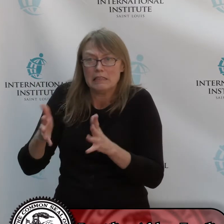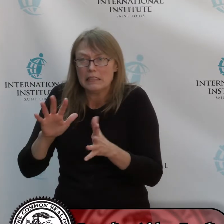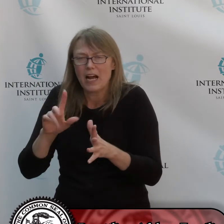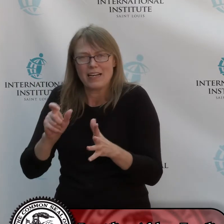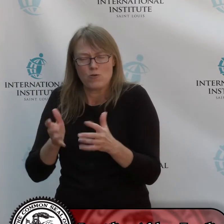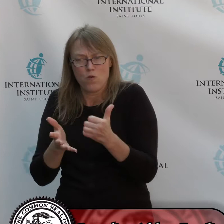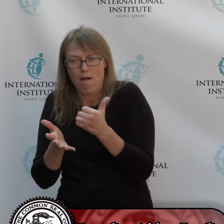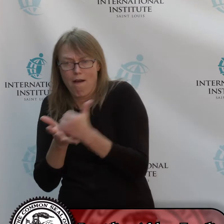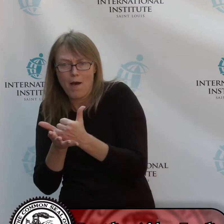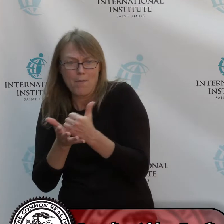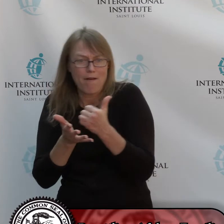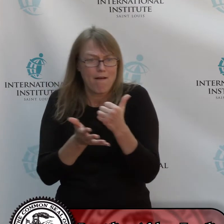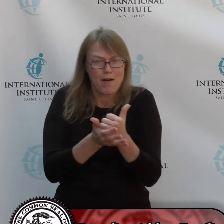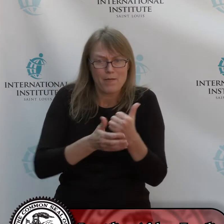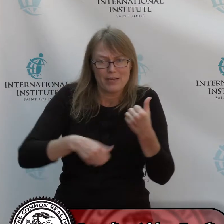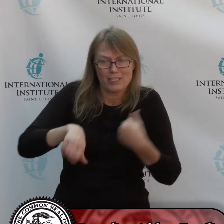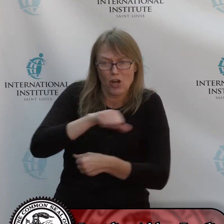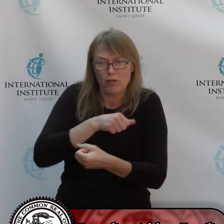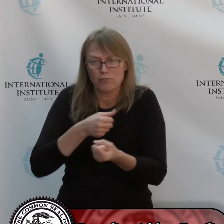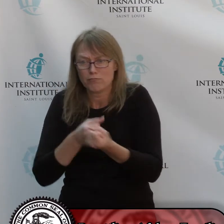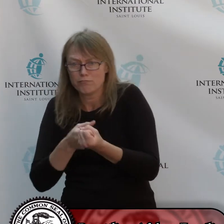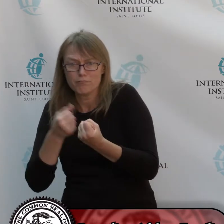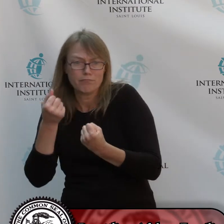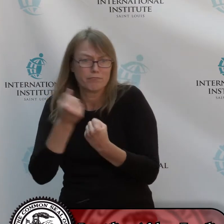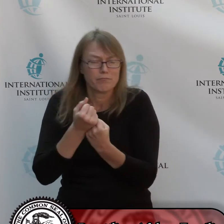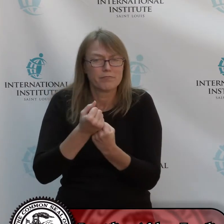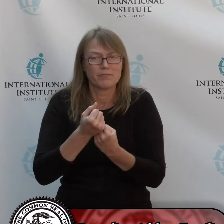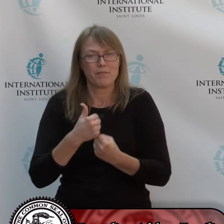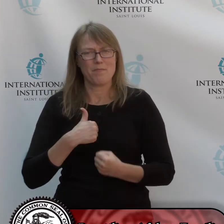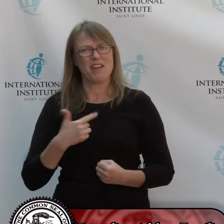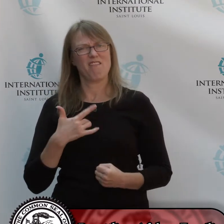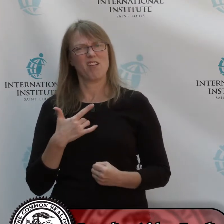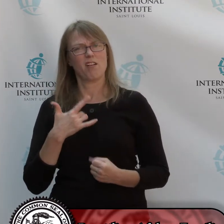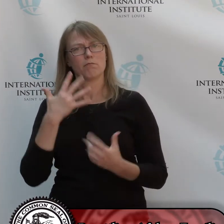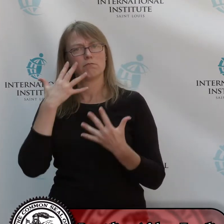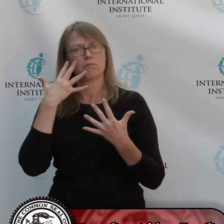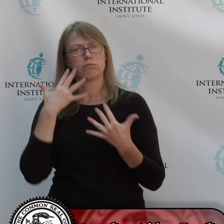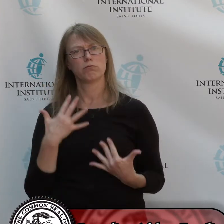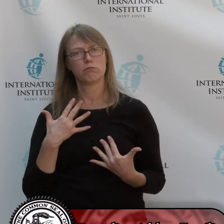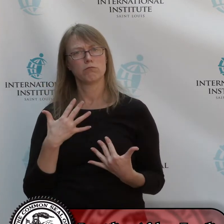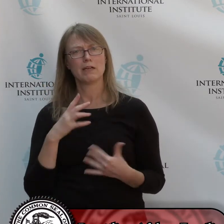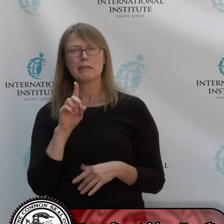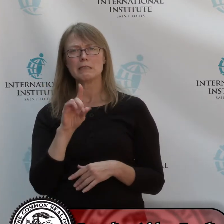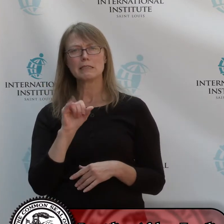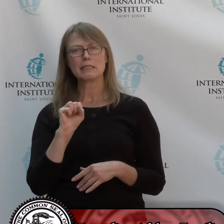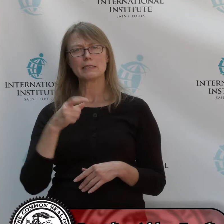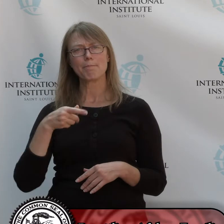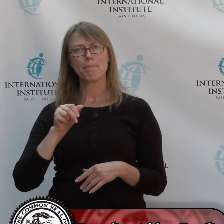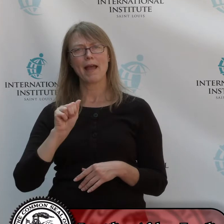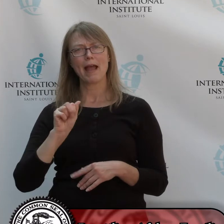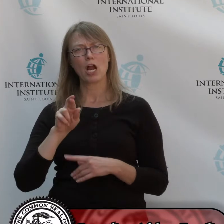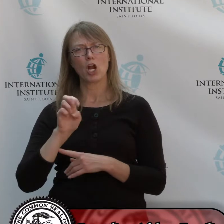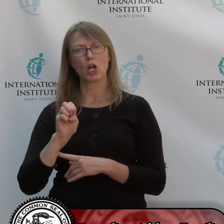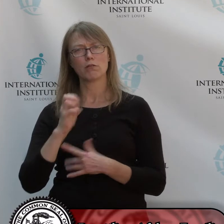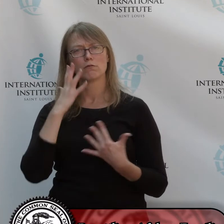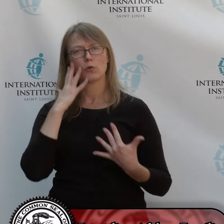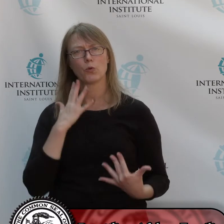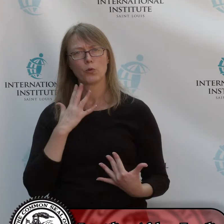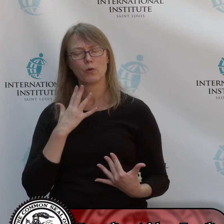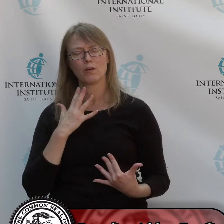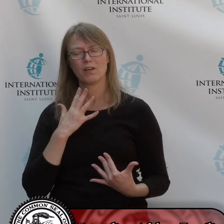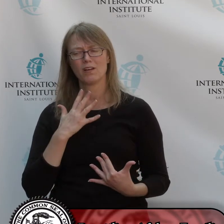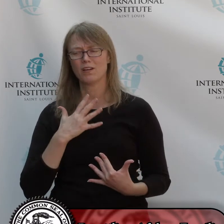I myself was feeling despair. I didn't know what to do, so I knew I had to do something.